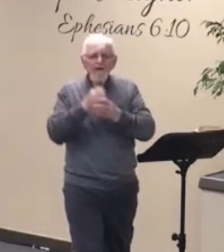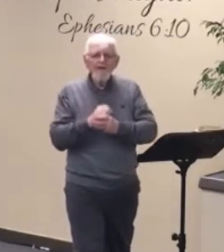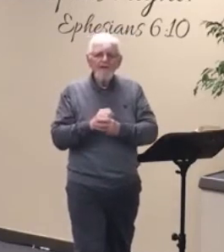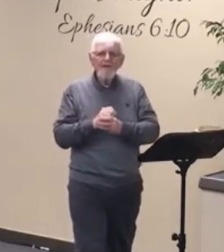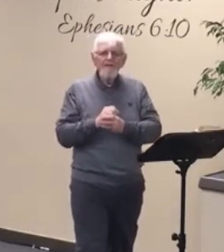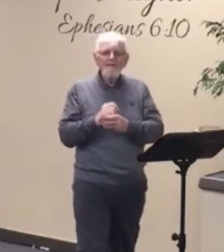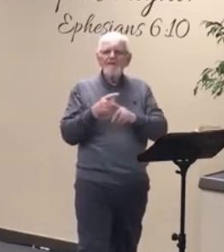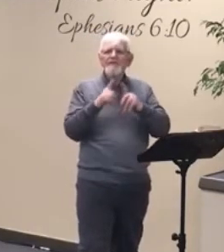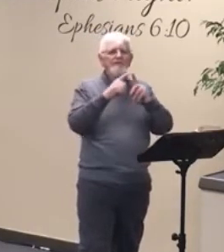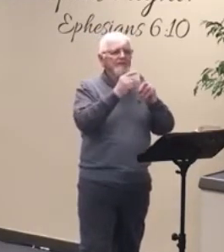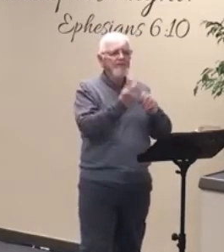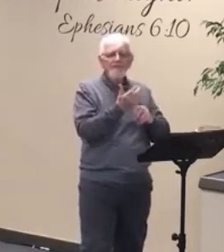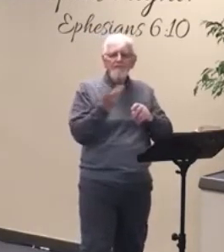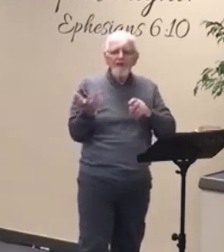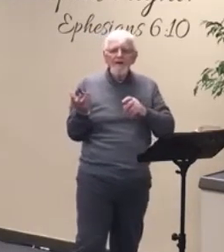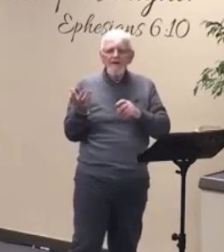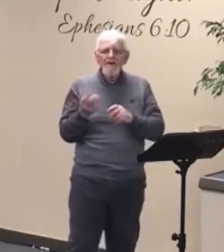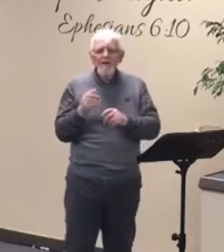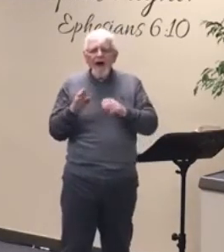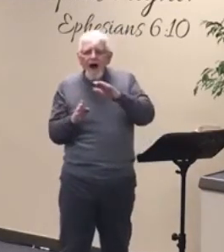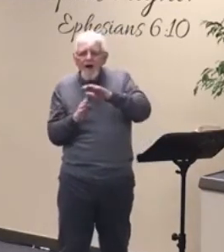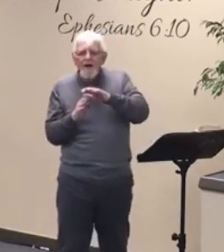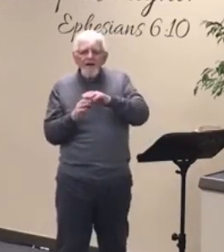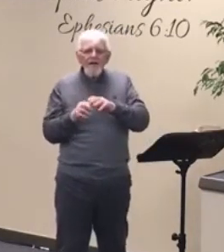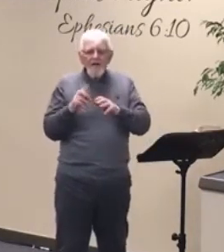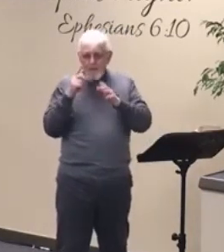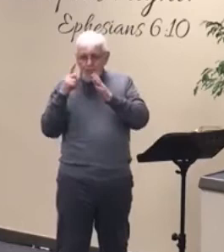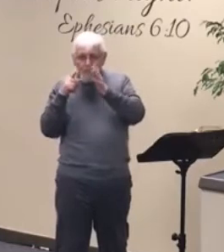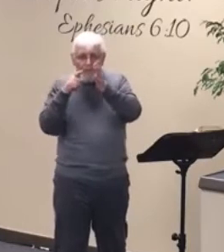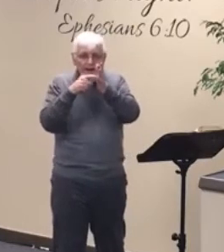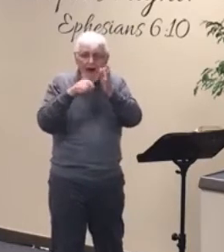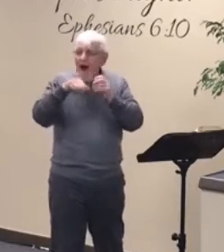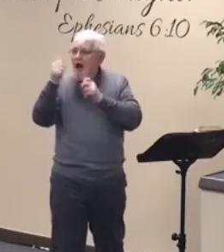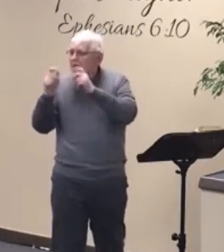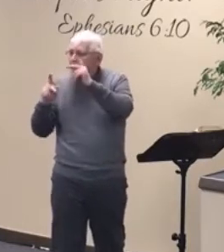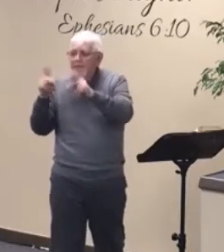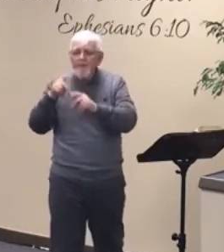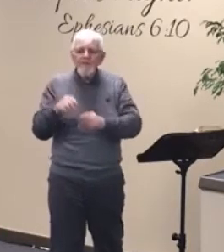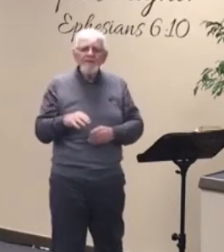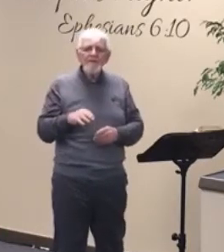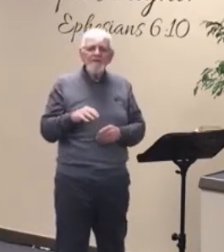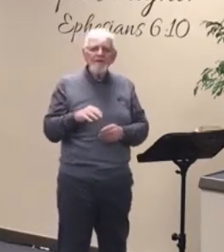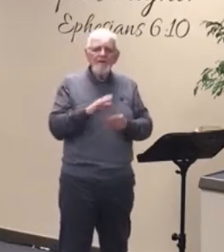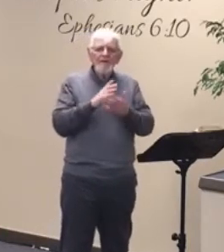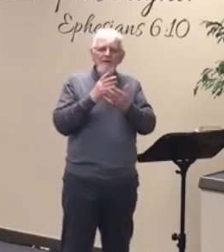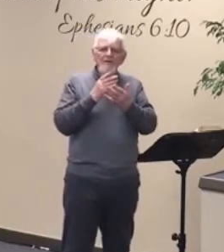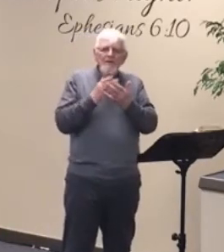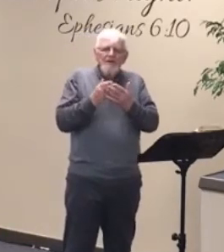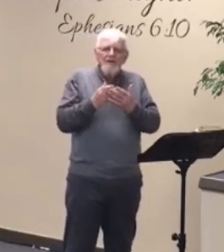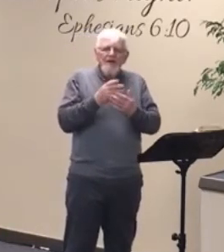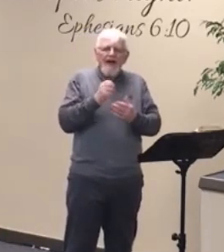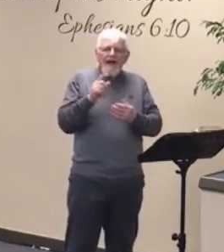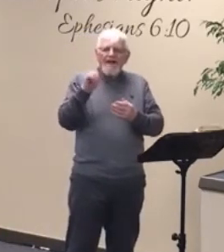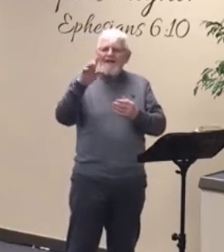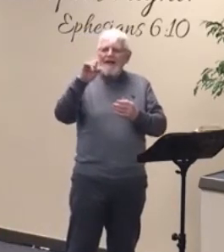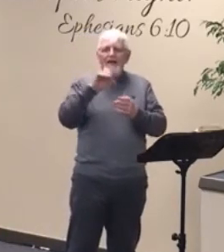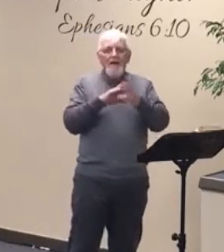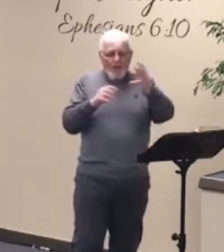of different things. Humbleness is recognizing other people's virtues and talents even when they surpass your